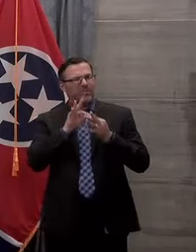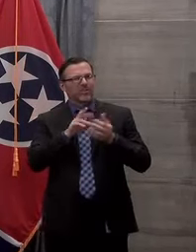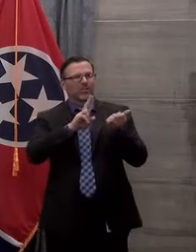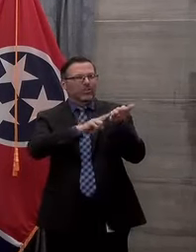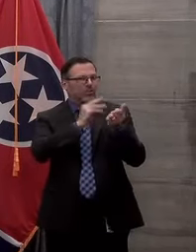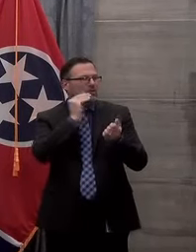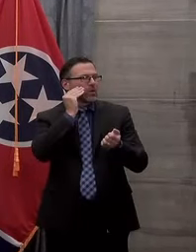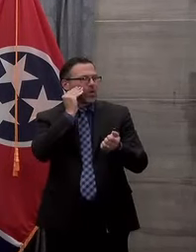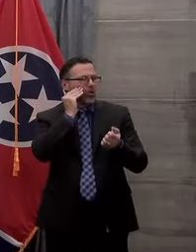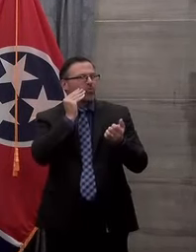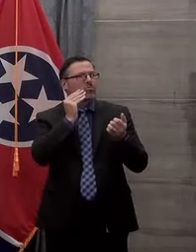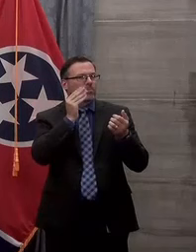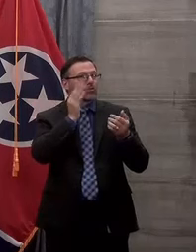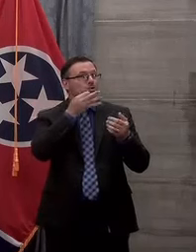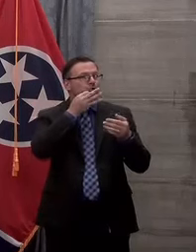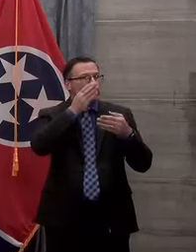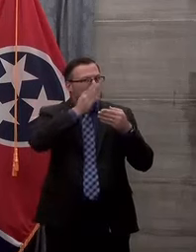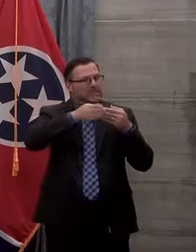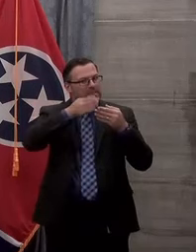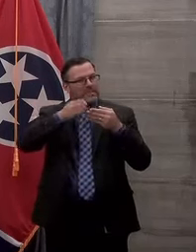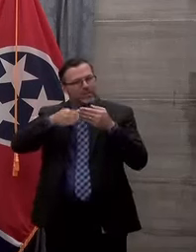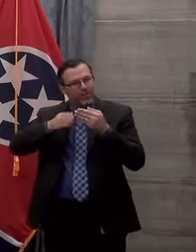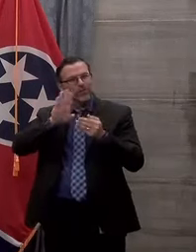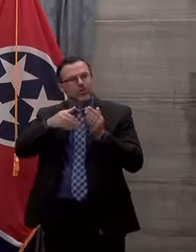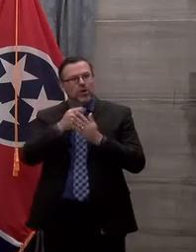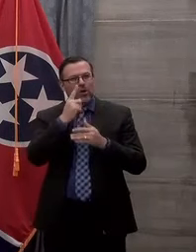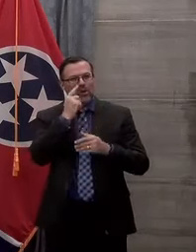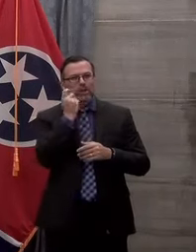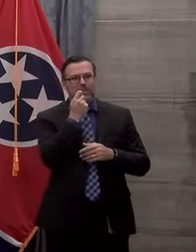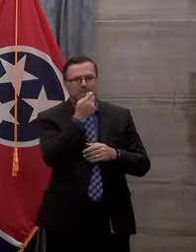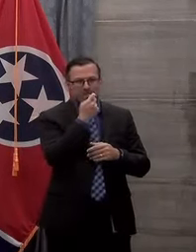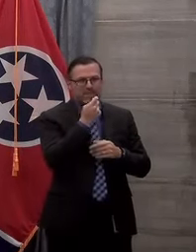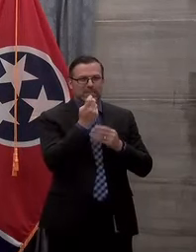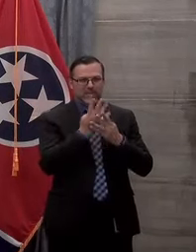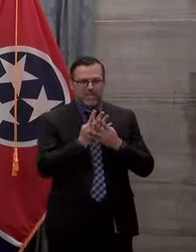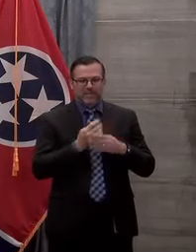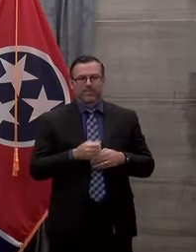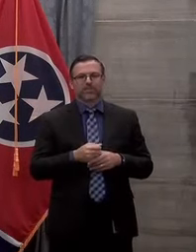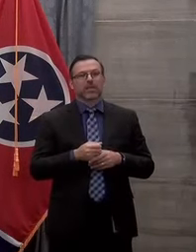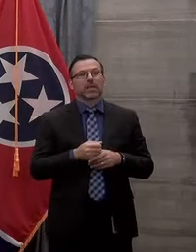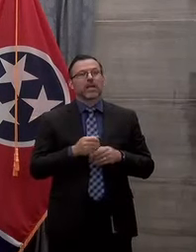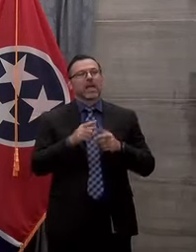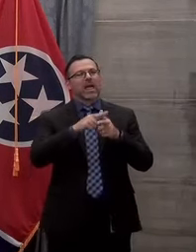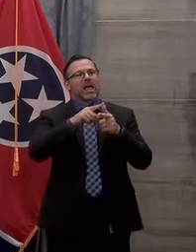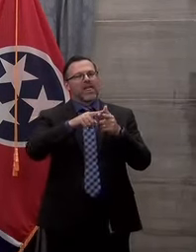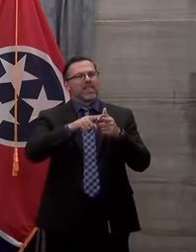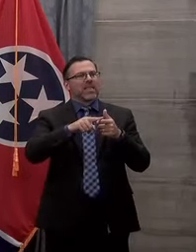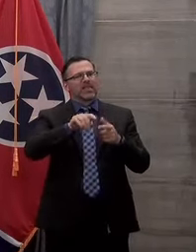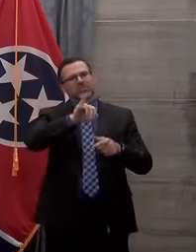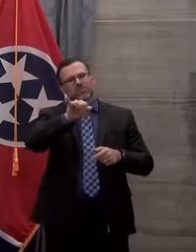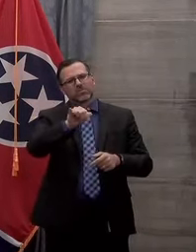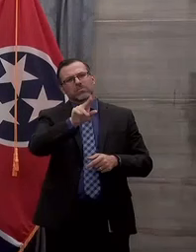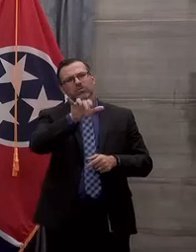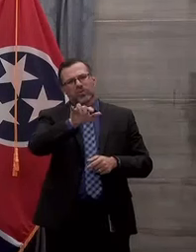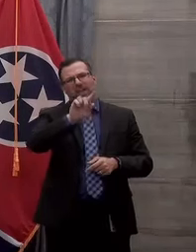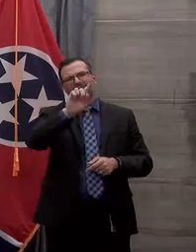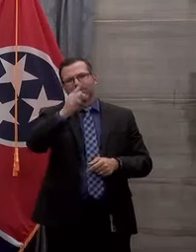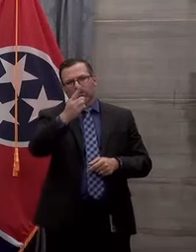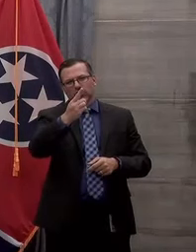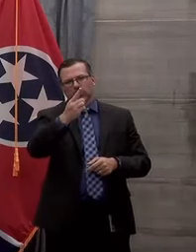complete all of the testing statewide. And then beginning no later than July 1st, and some facilities have already done